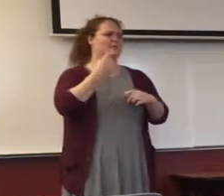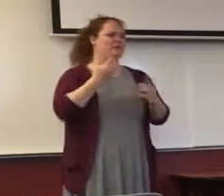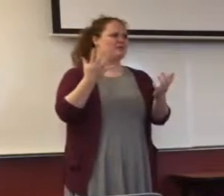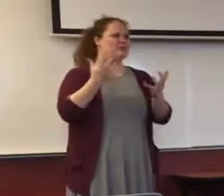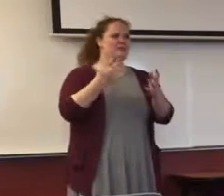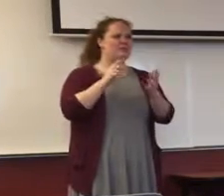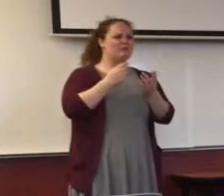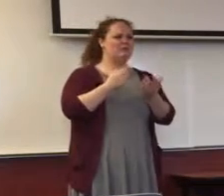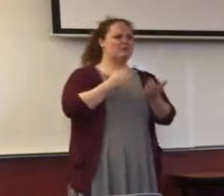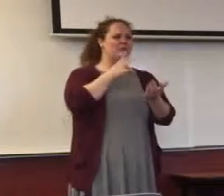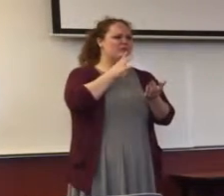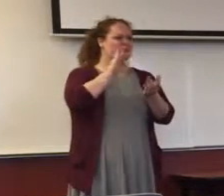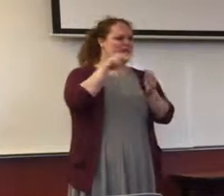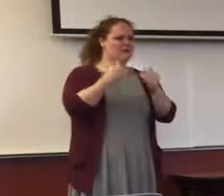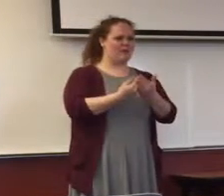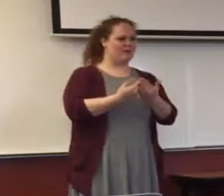And then we start arguing. It's not worth it.